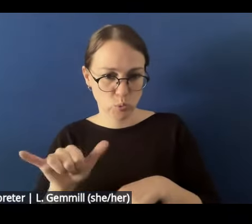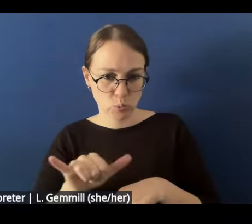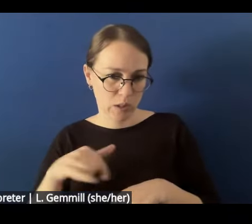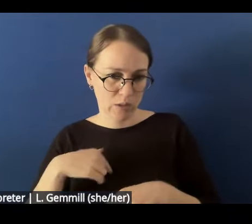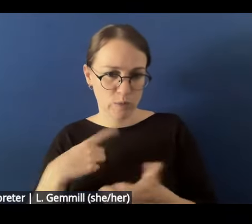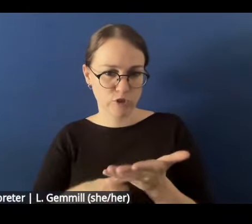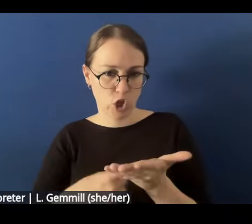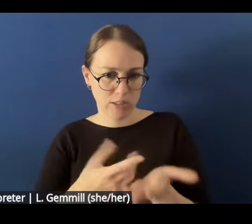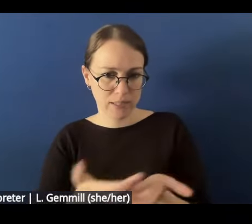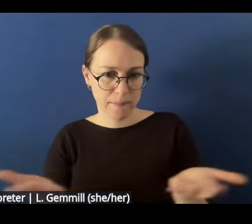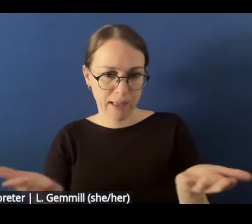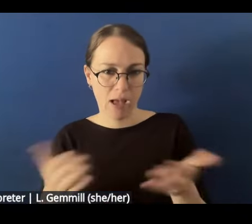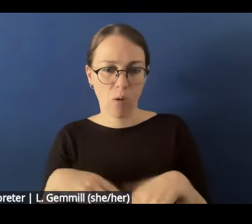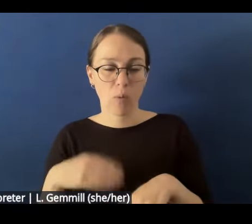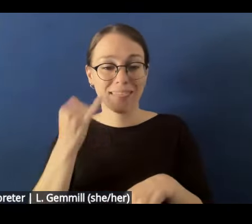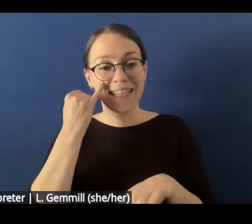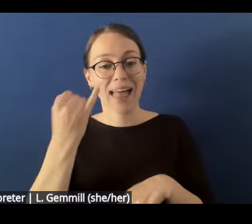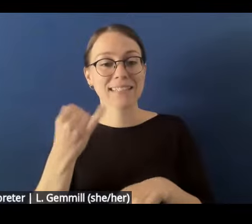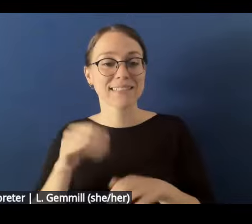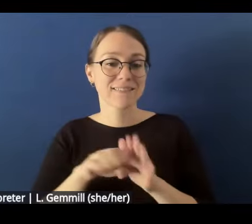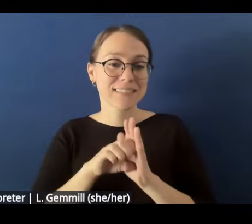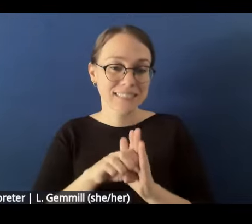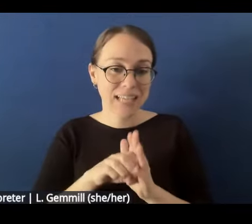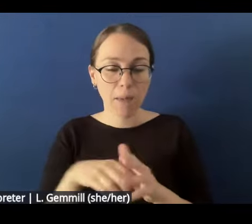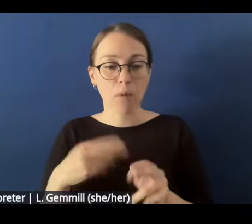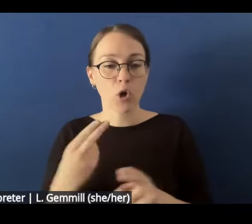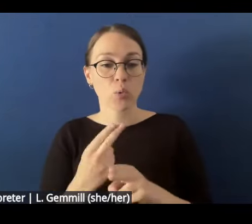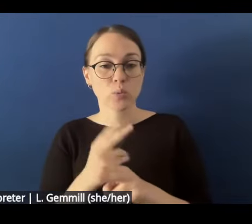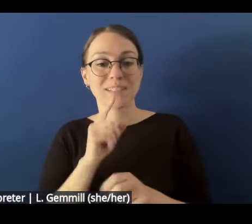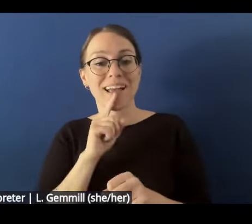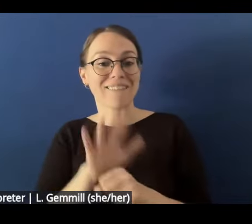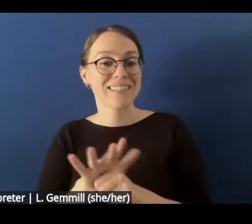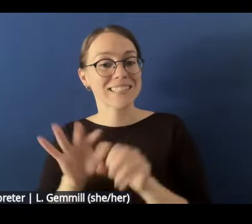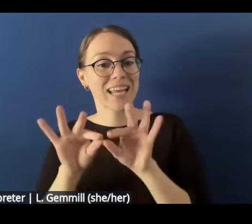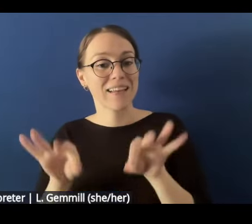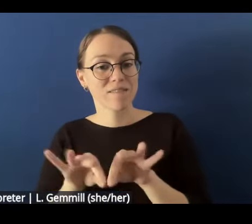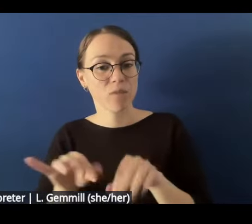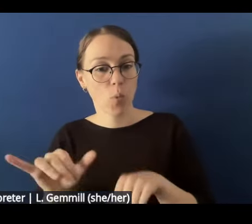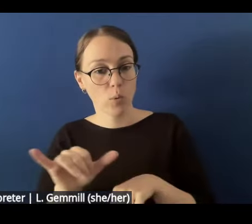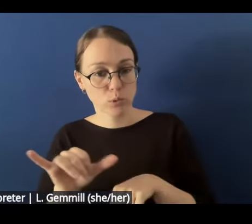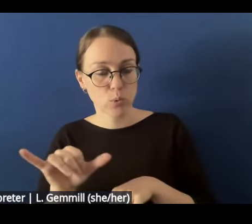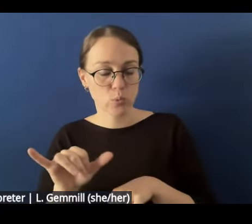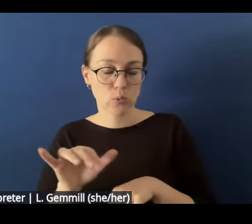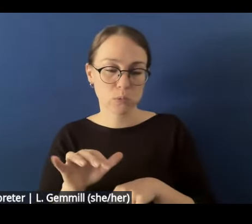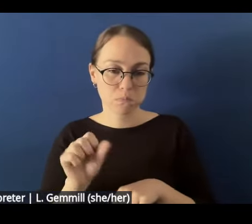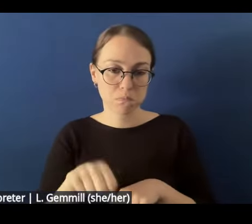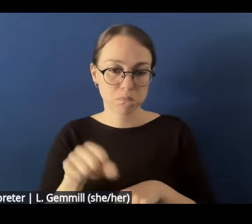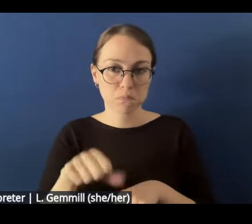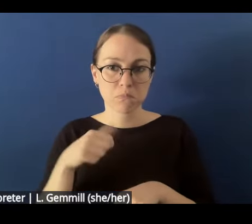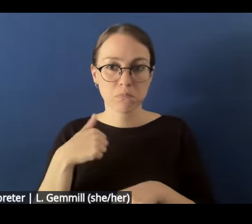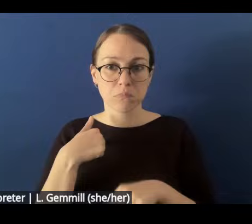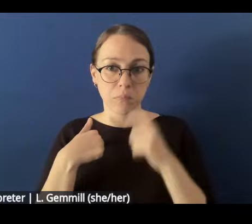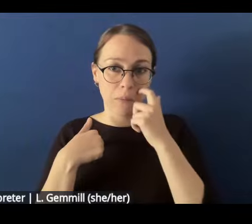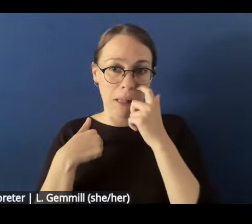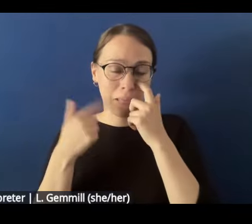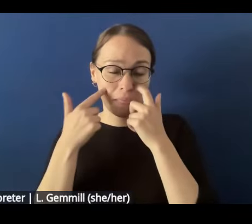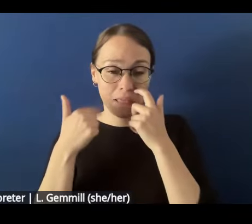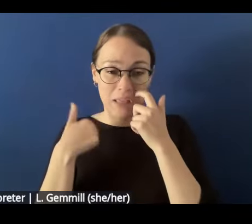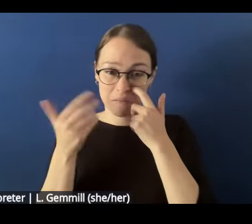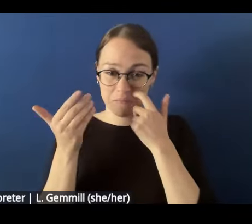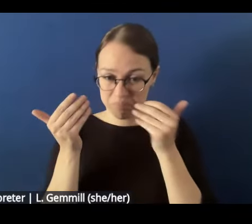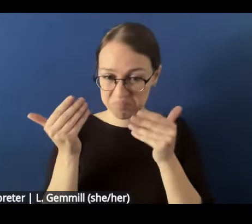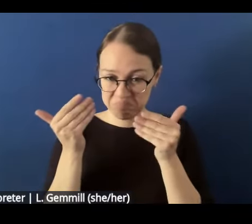of exemplars, like using the affidavit, kind of going over some of those. My thought with this is that we do some of those and then